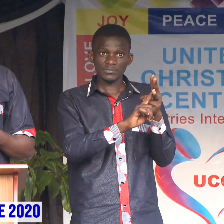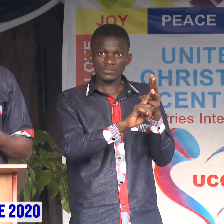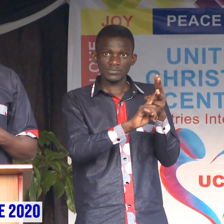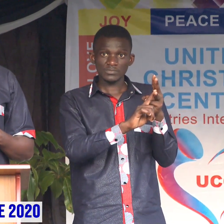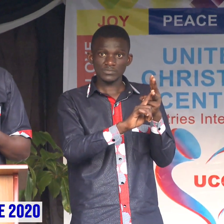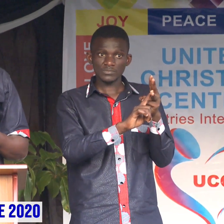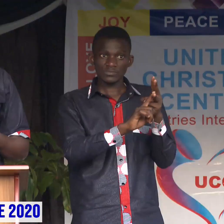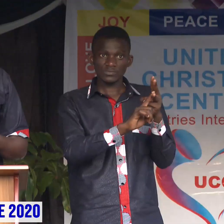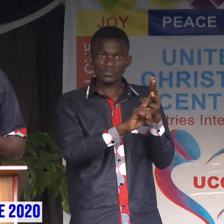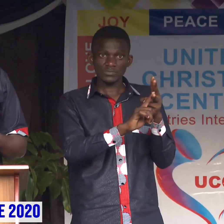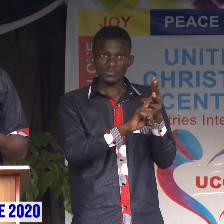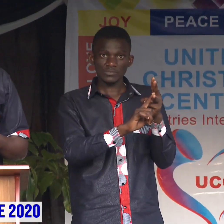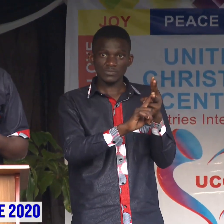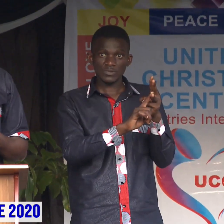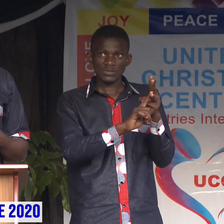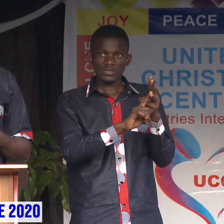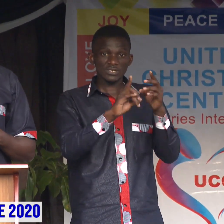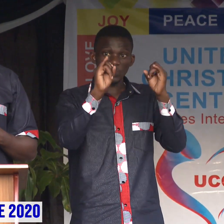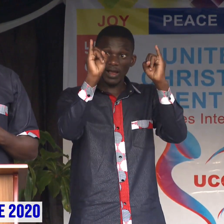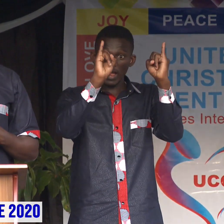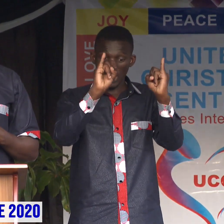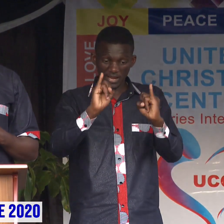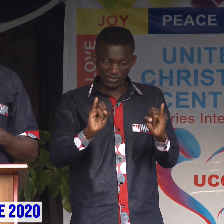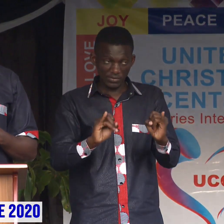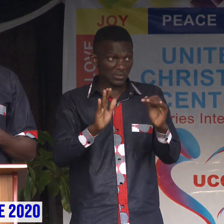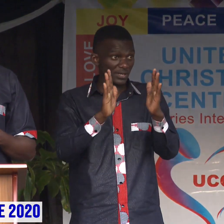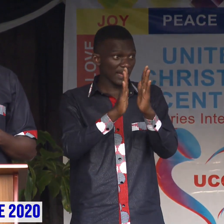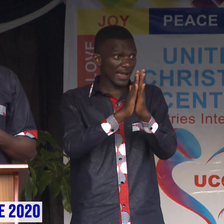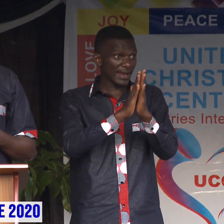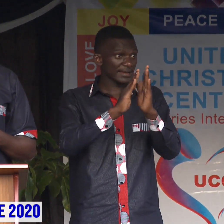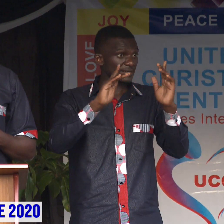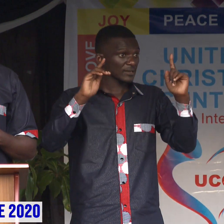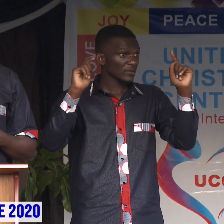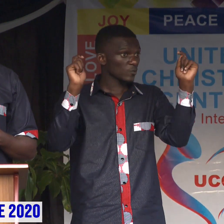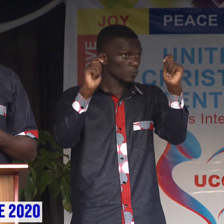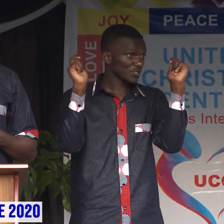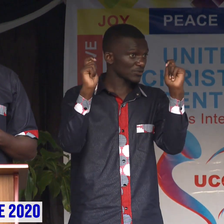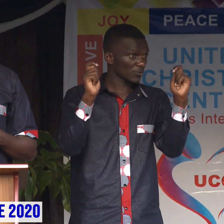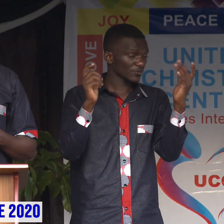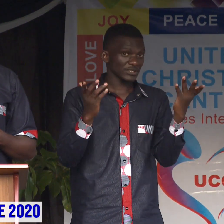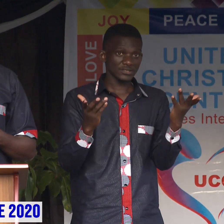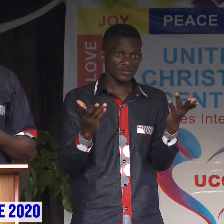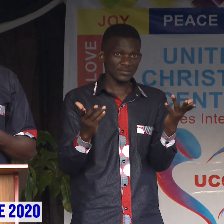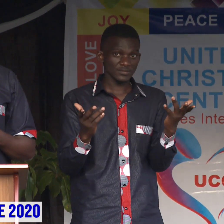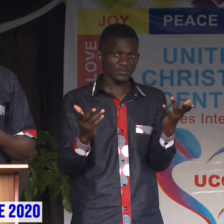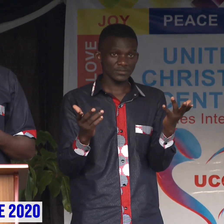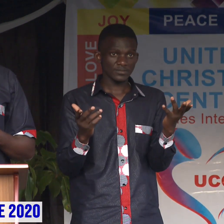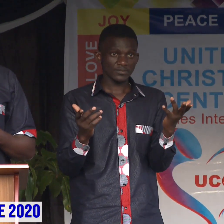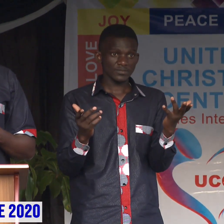And in verse 20 talks about idolatry and witchcraft. Mulwabiri ayogera okusinza ebifananyi